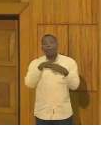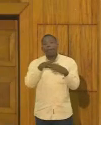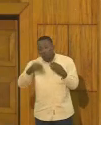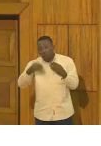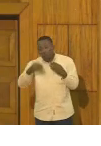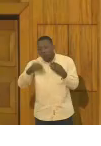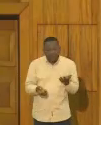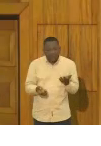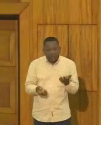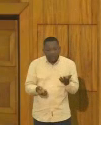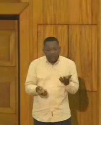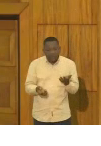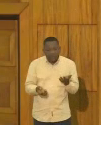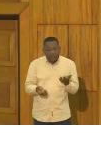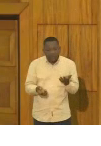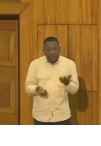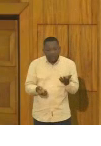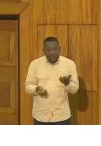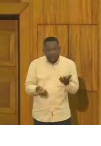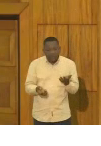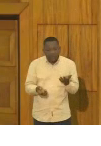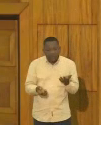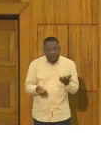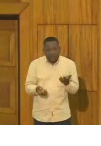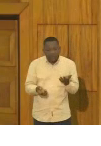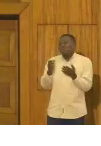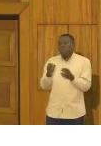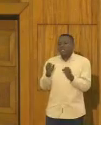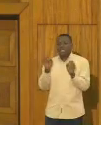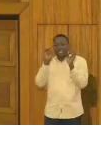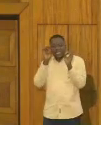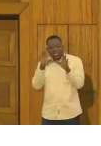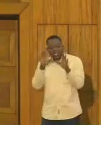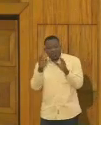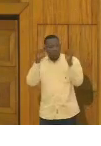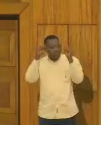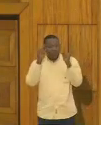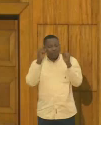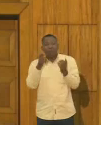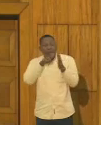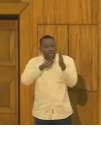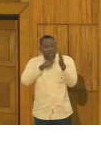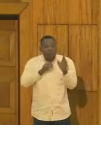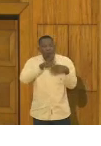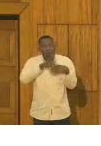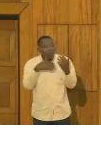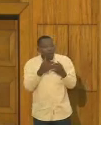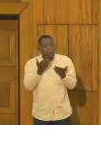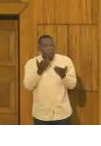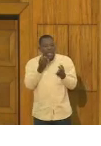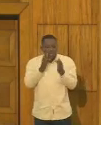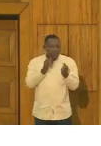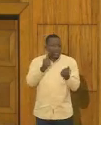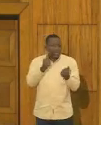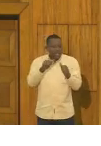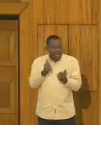different levels, side effects, whether mild or severe, and also the dosing schedule, whether it can shape how